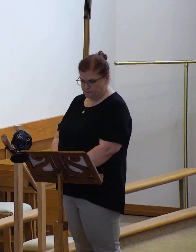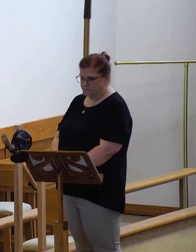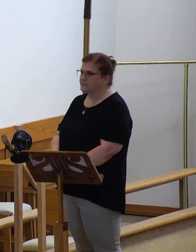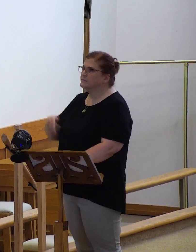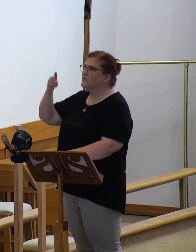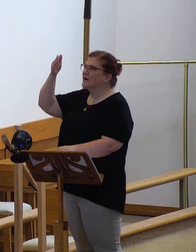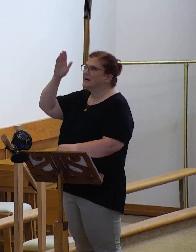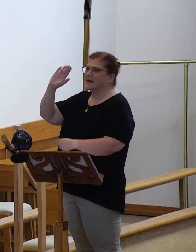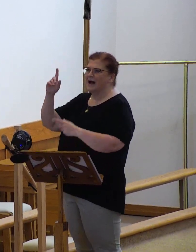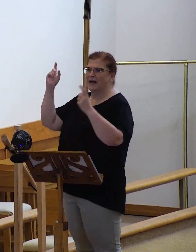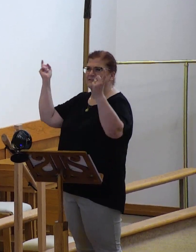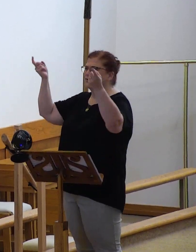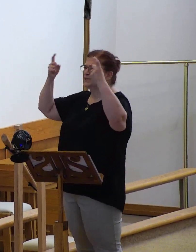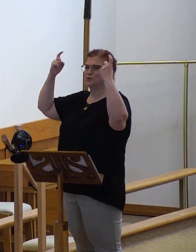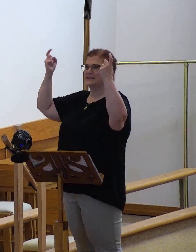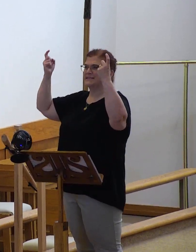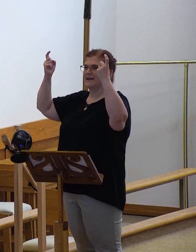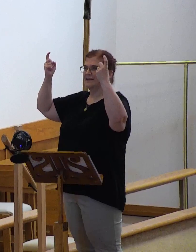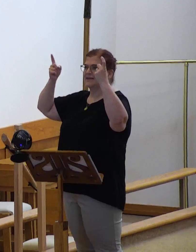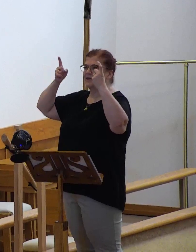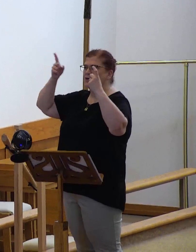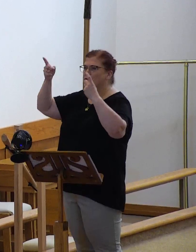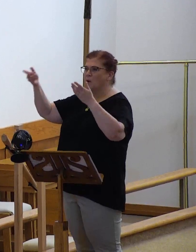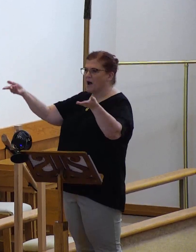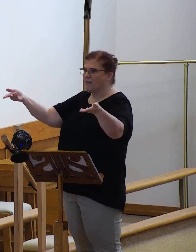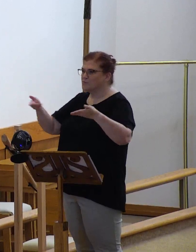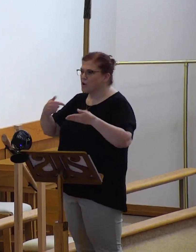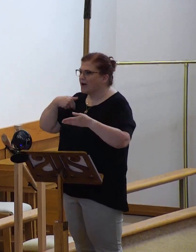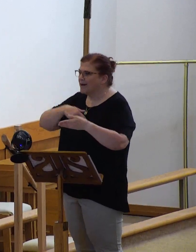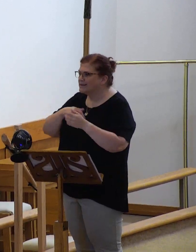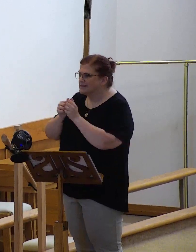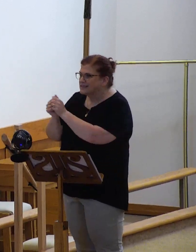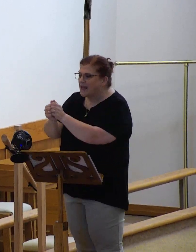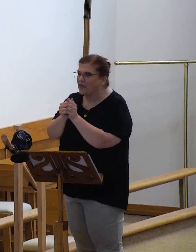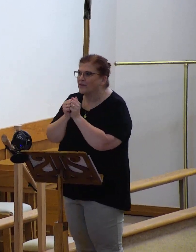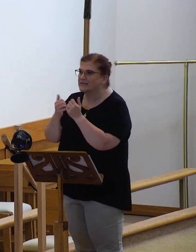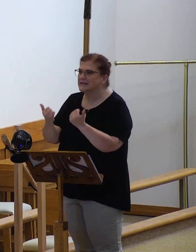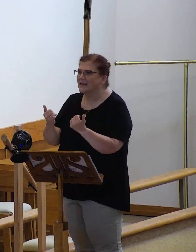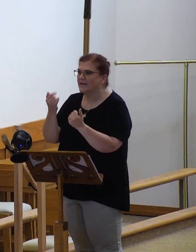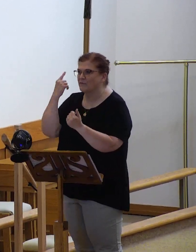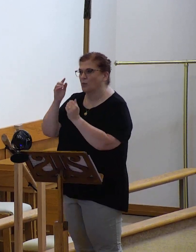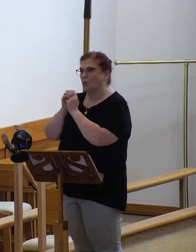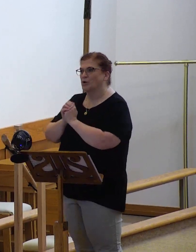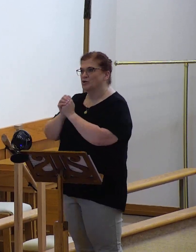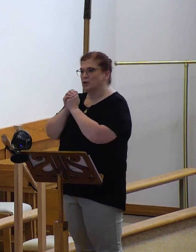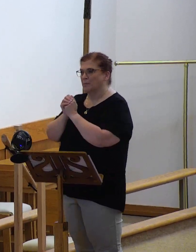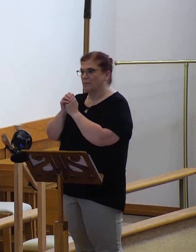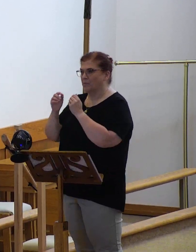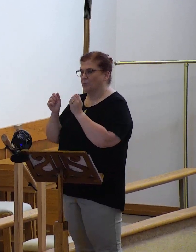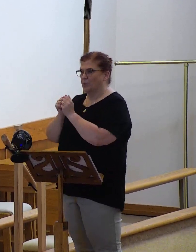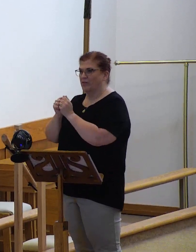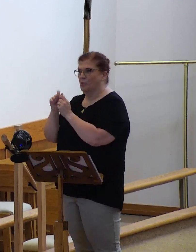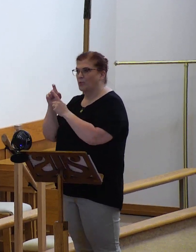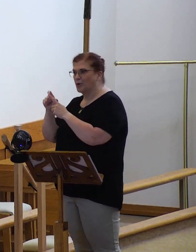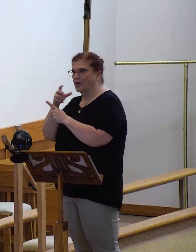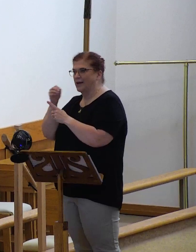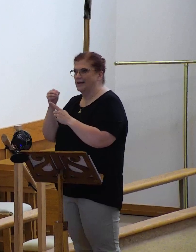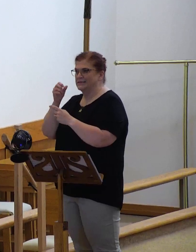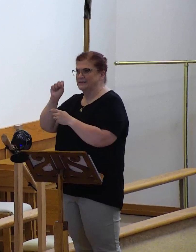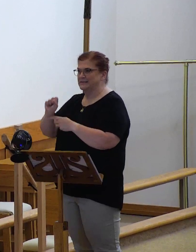God of rejoicing, you have brought us together this day to worship around word and sacrament.